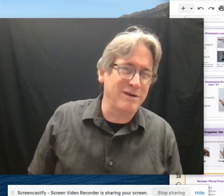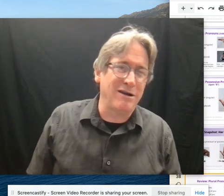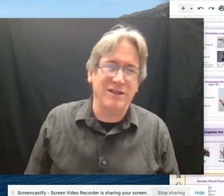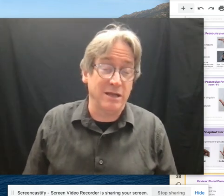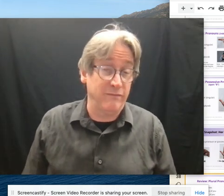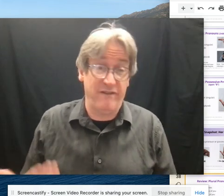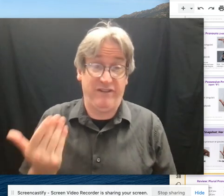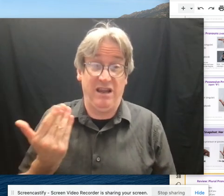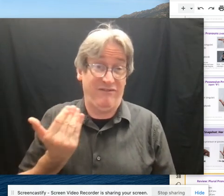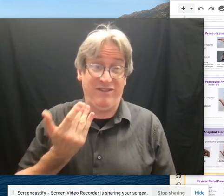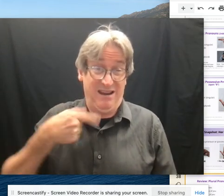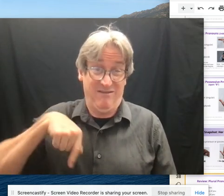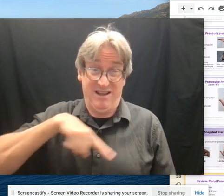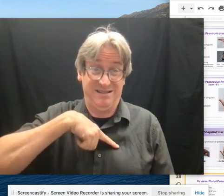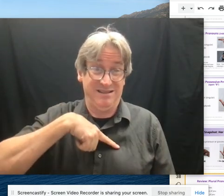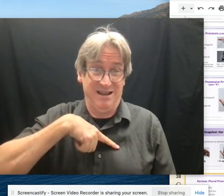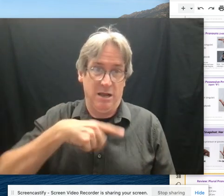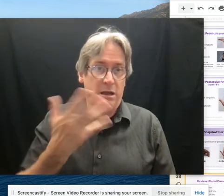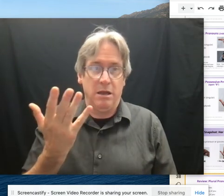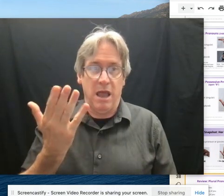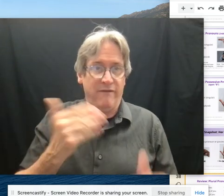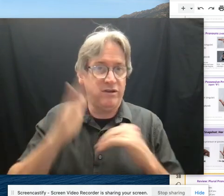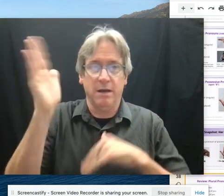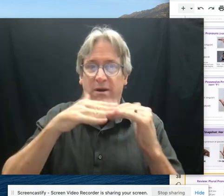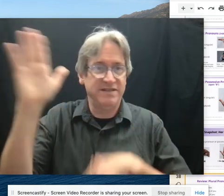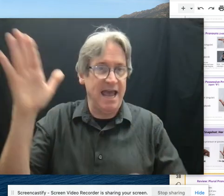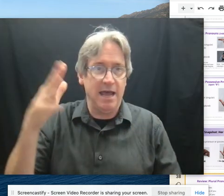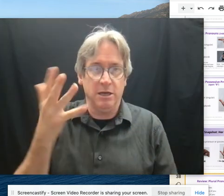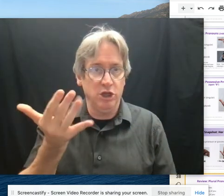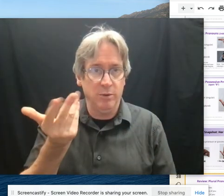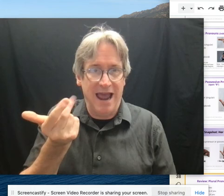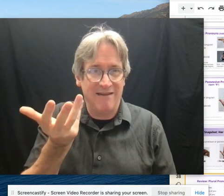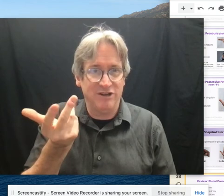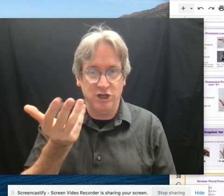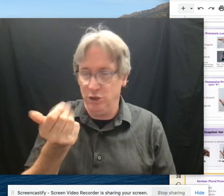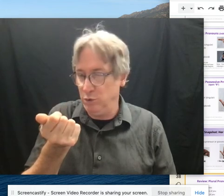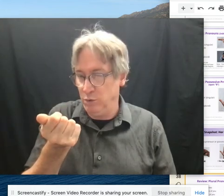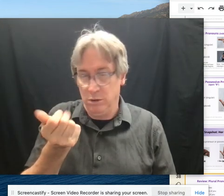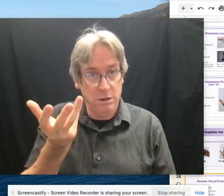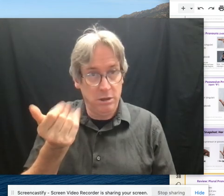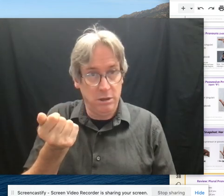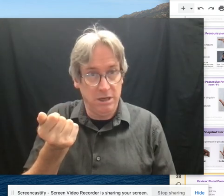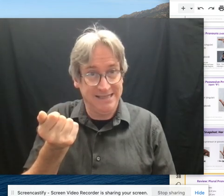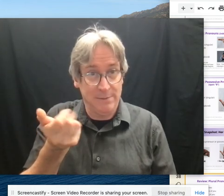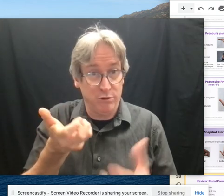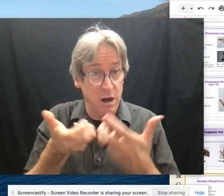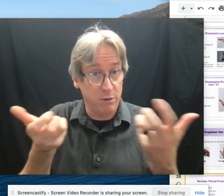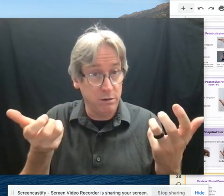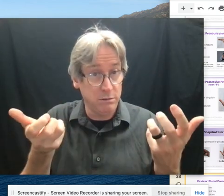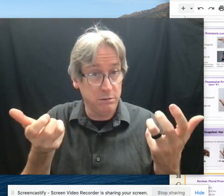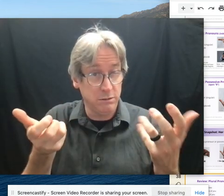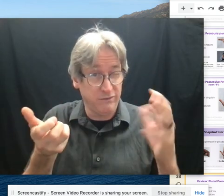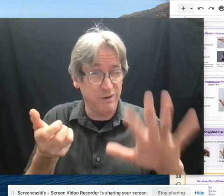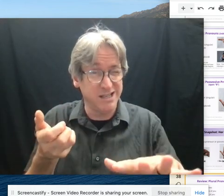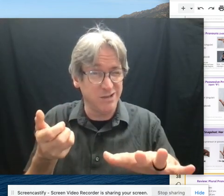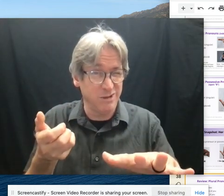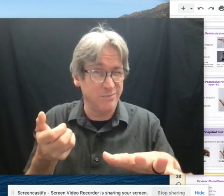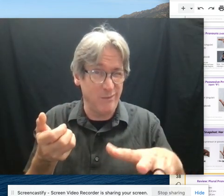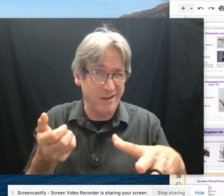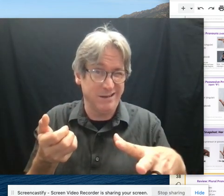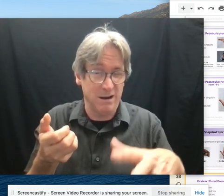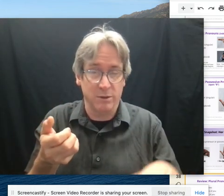it's rare that, like 15 of us, everything above 10, you would have to do a separate number for